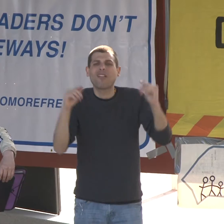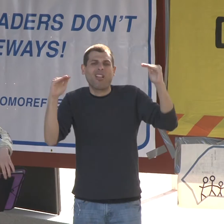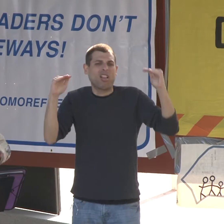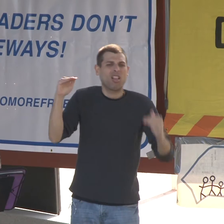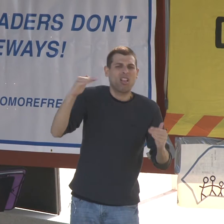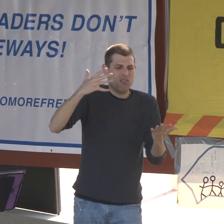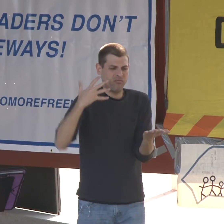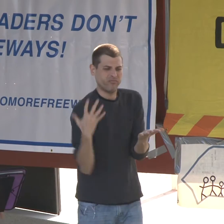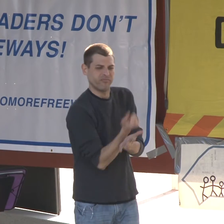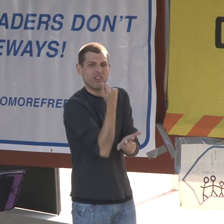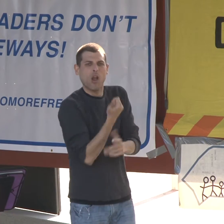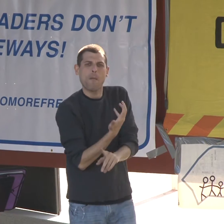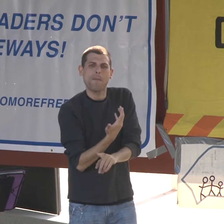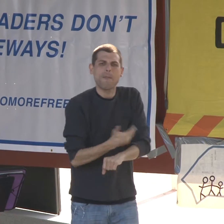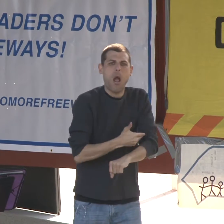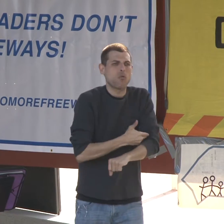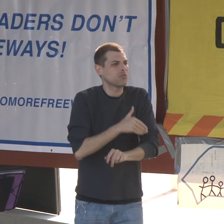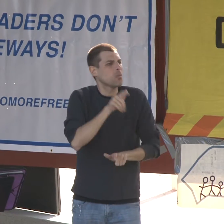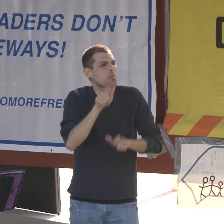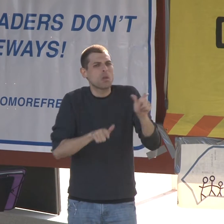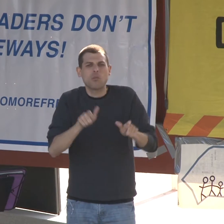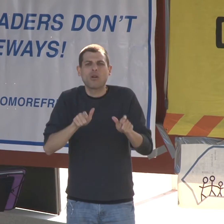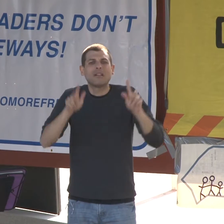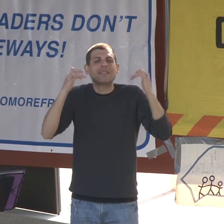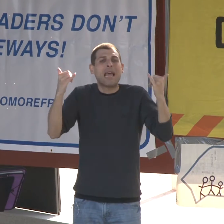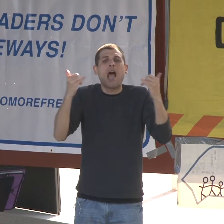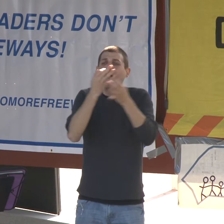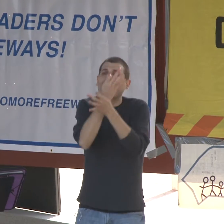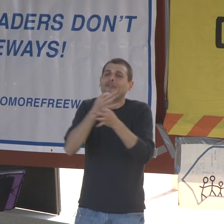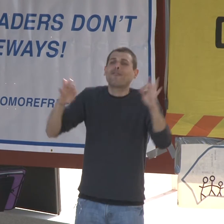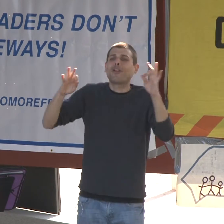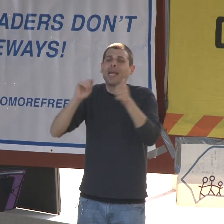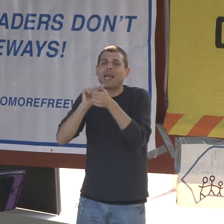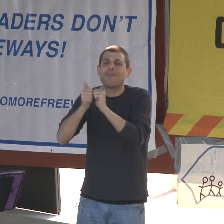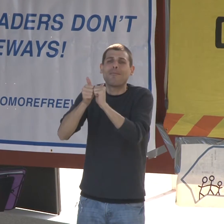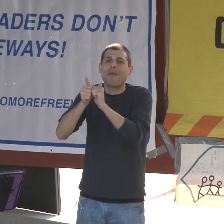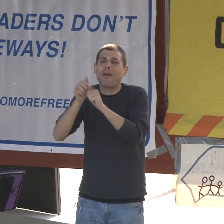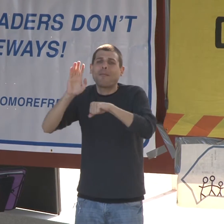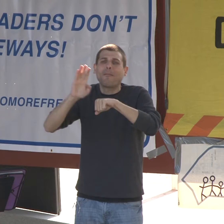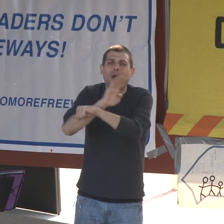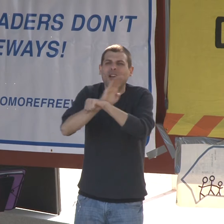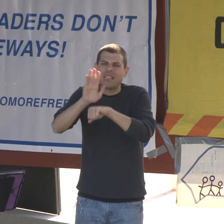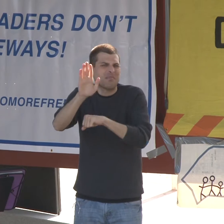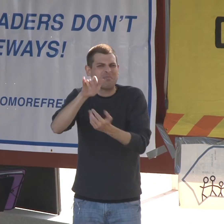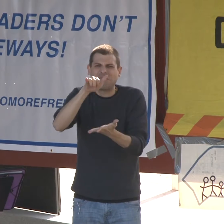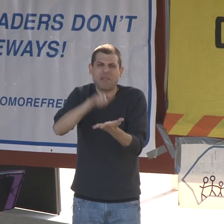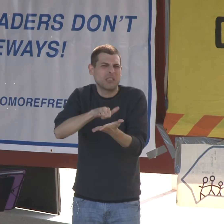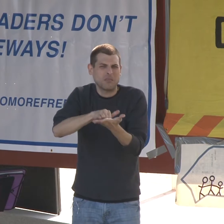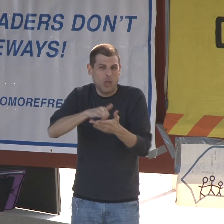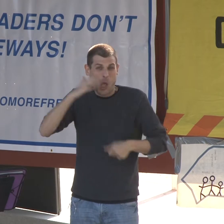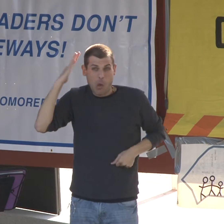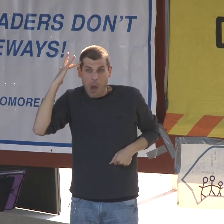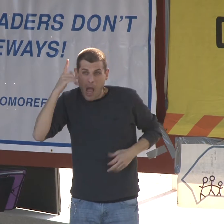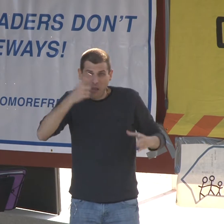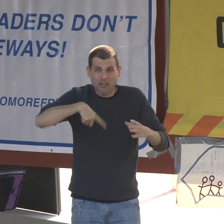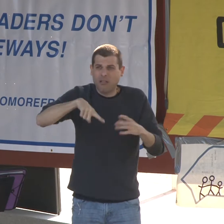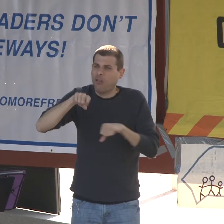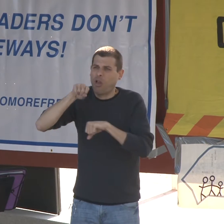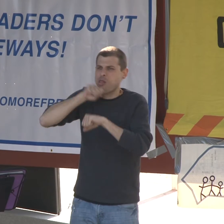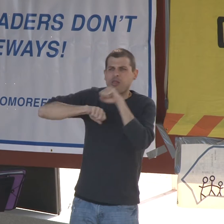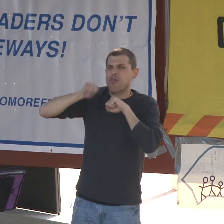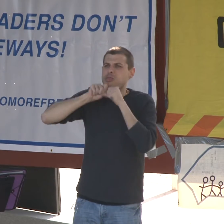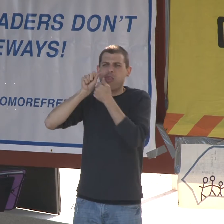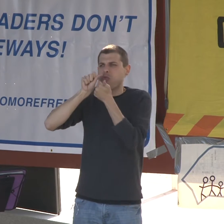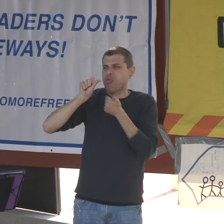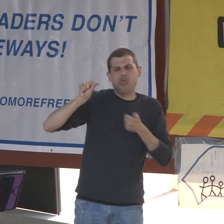societal superstructures built by this free market farce is set on extermination of those who can no longer just keep on taking it.